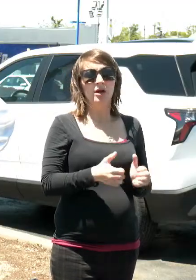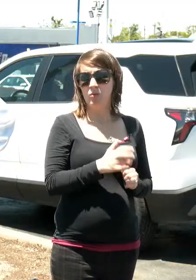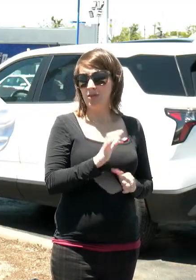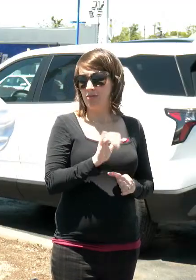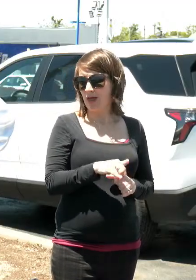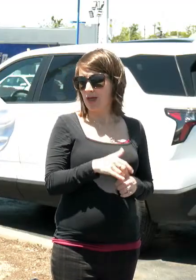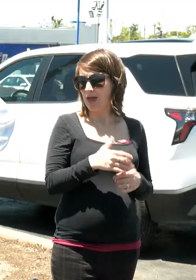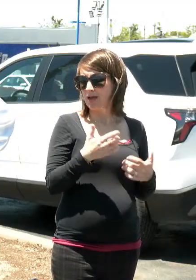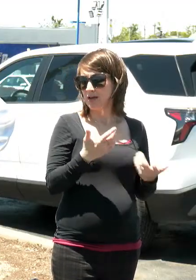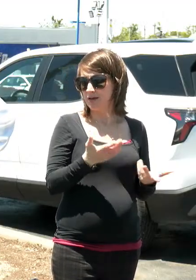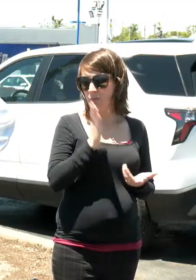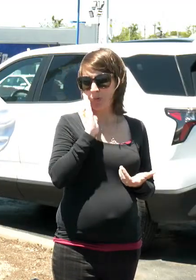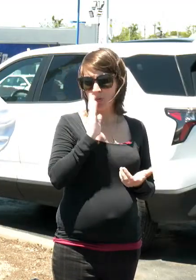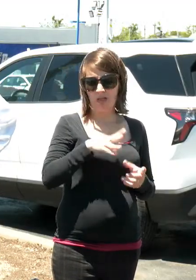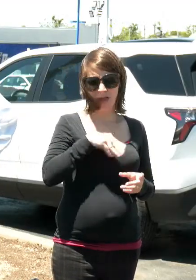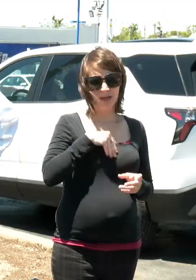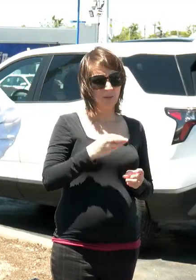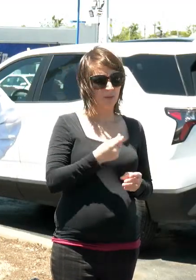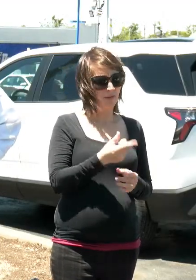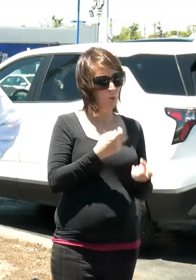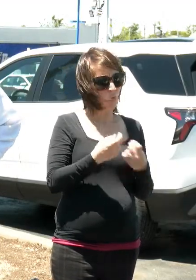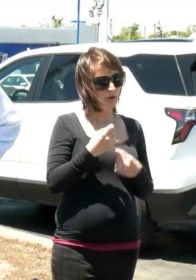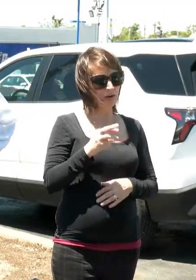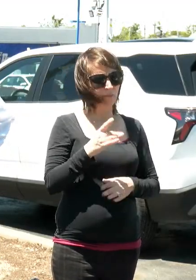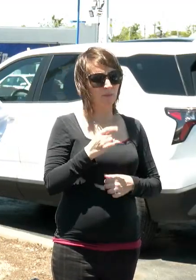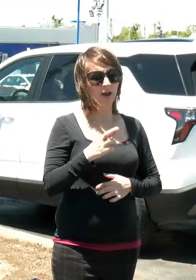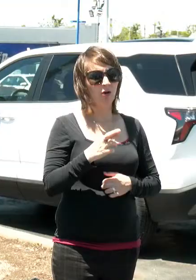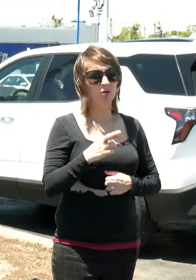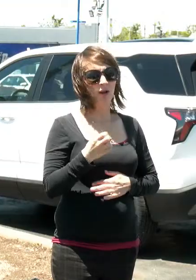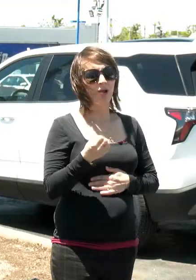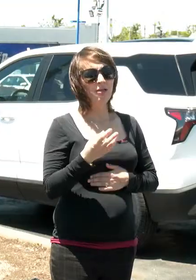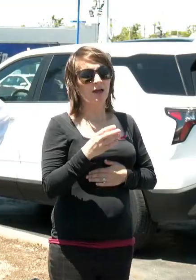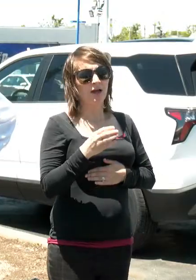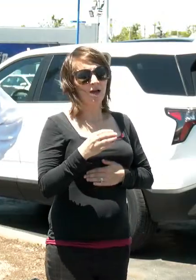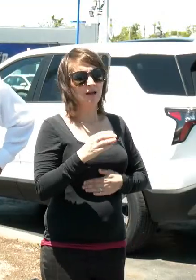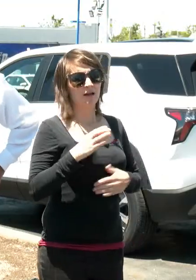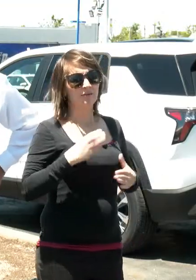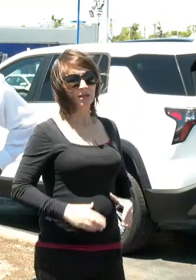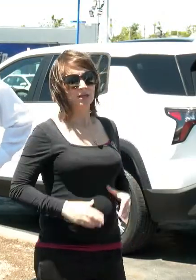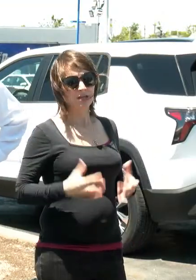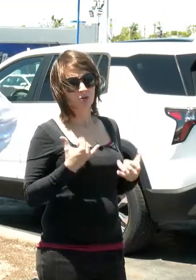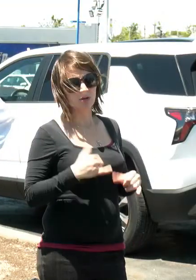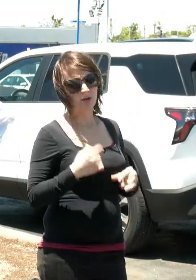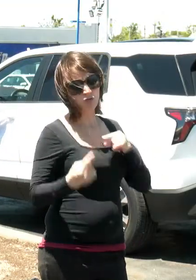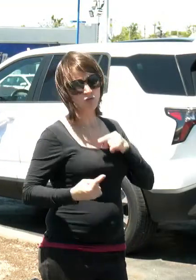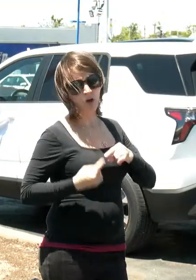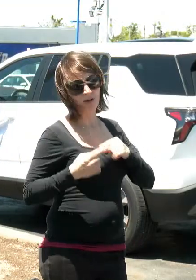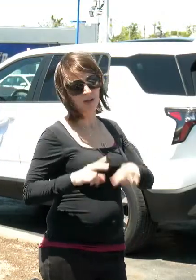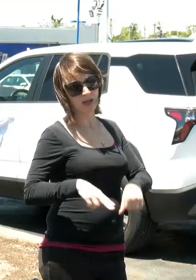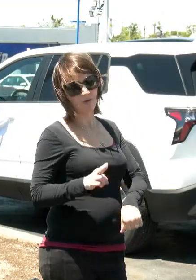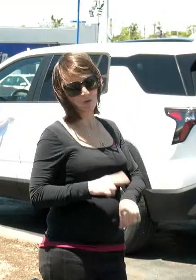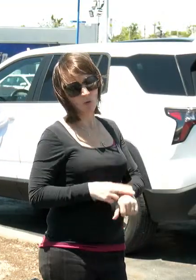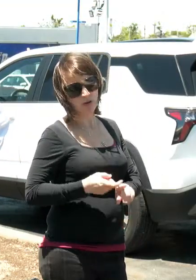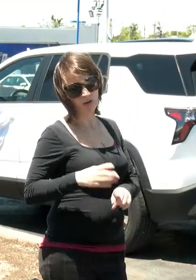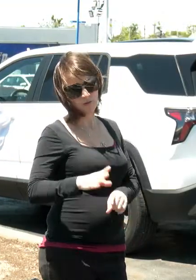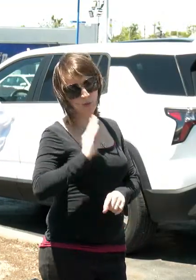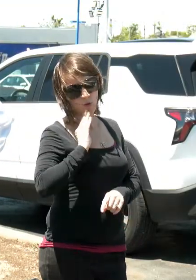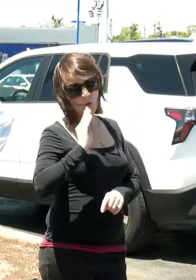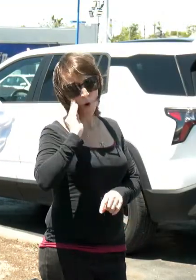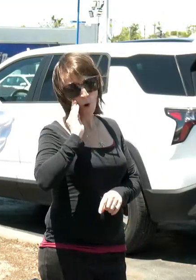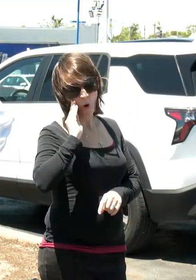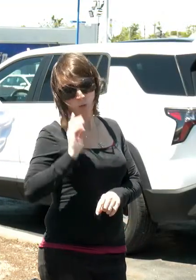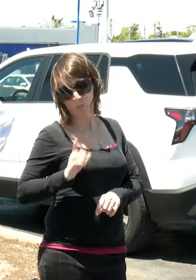I think we'll take a few questions. Mayor, a lot of citizens still struggling, of course, out of their homes. Yes. Are